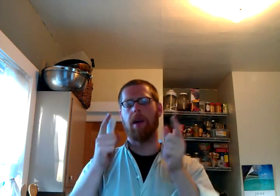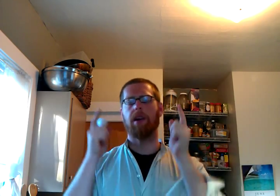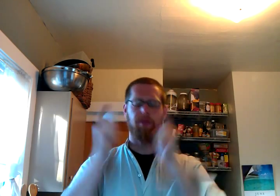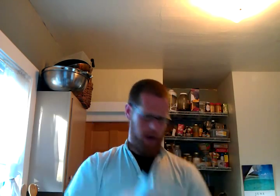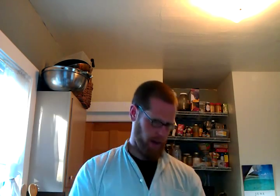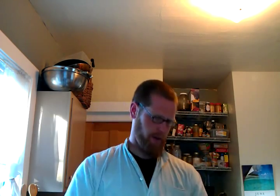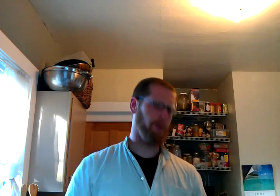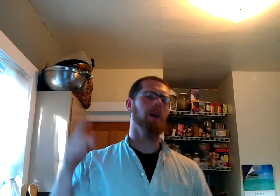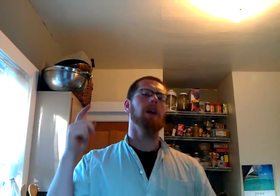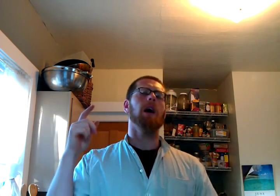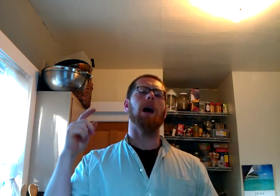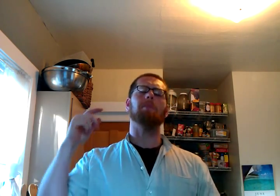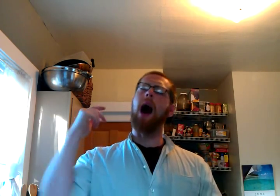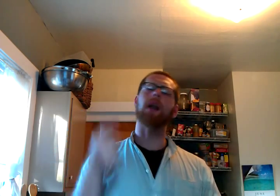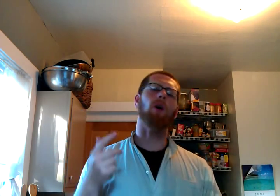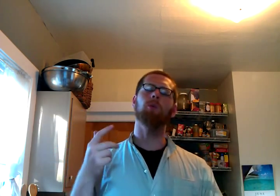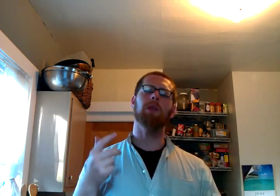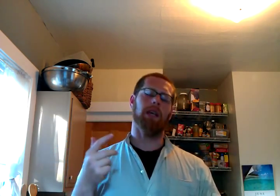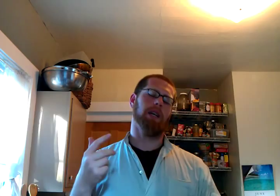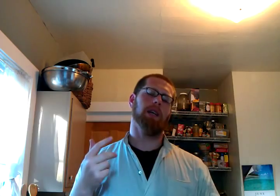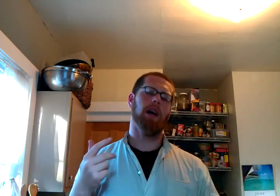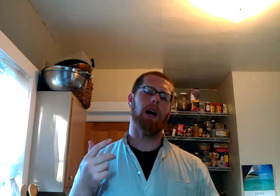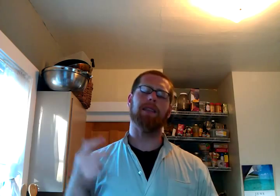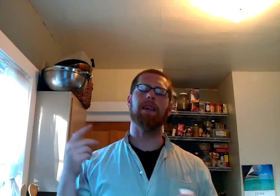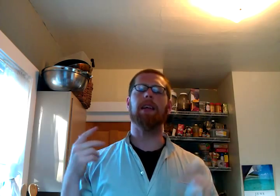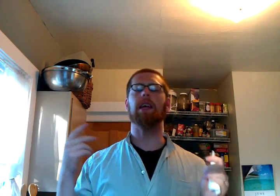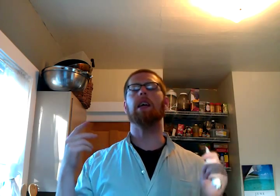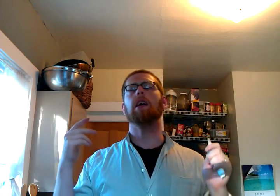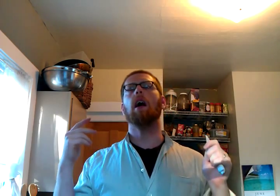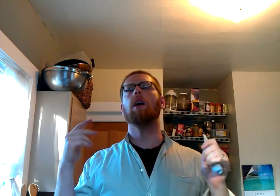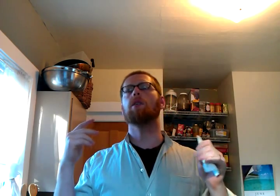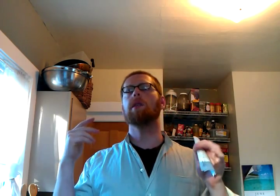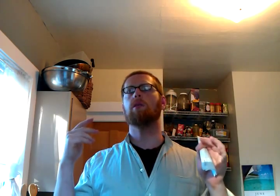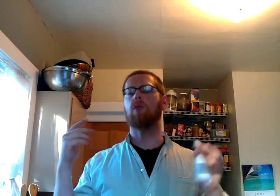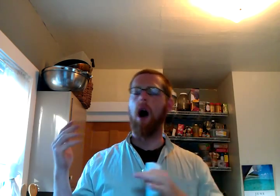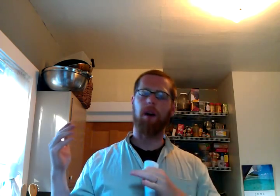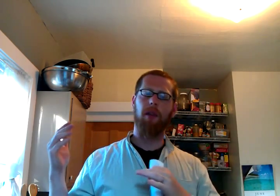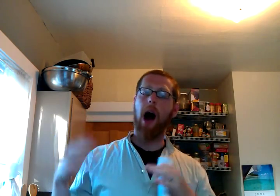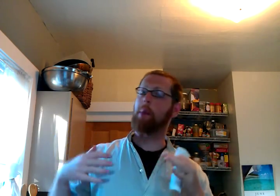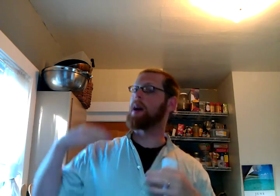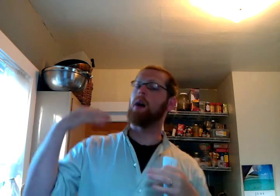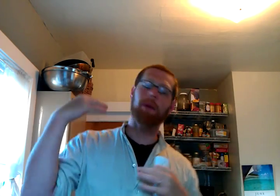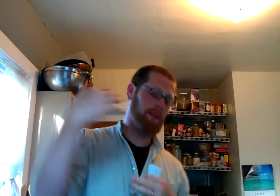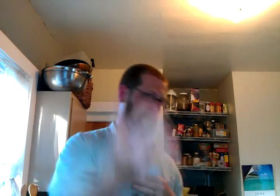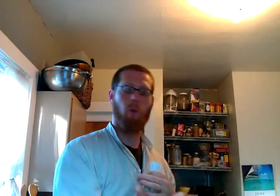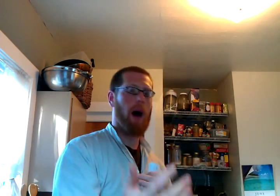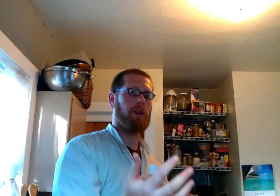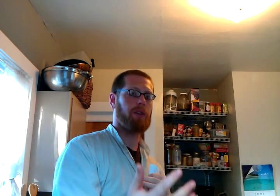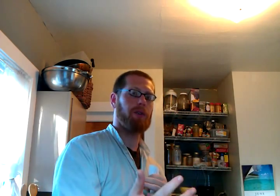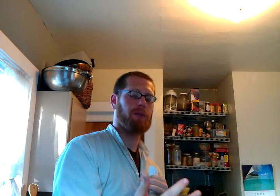you, thank you. Not only did he utterly rock the I'm coming to the Wild Goose